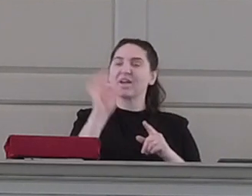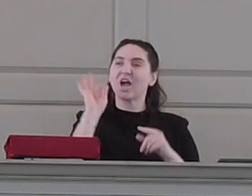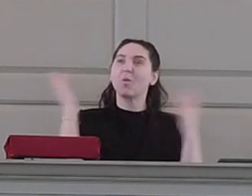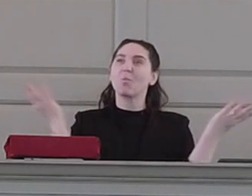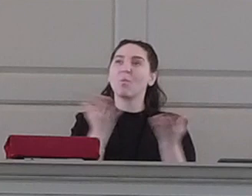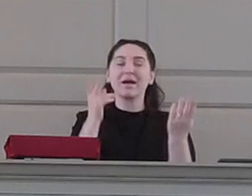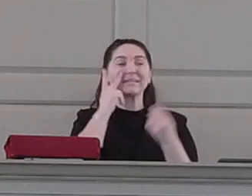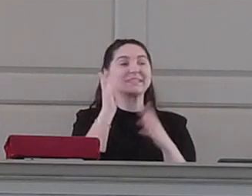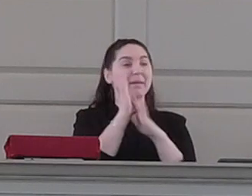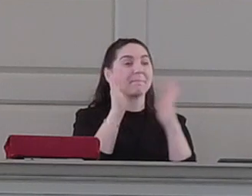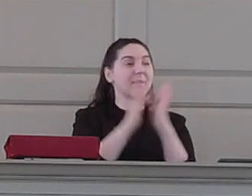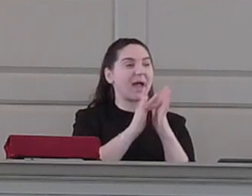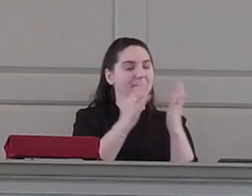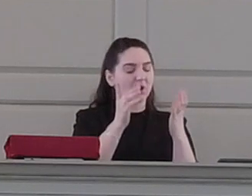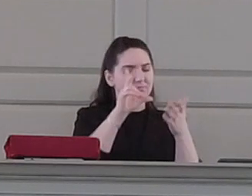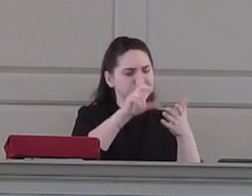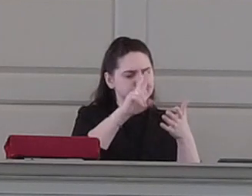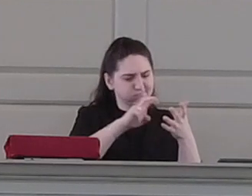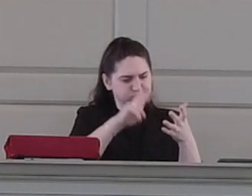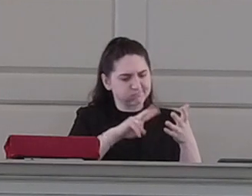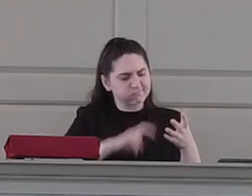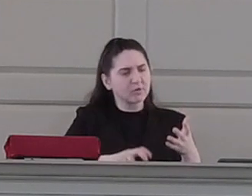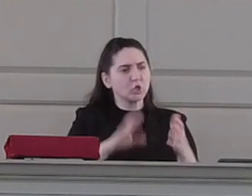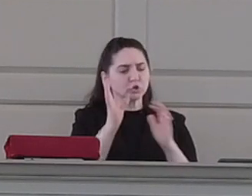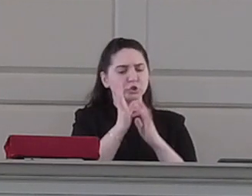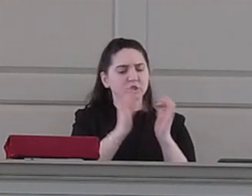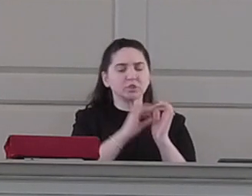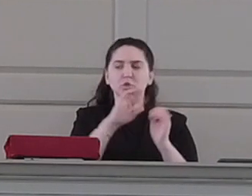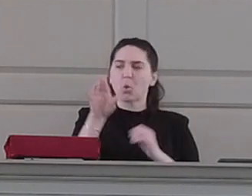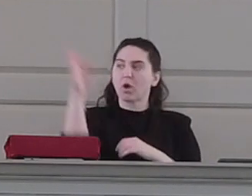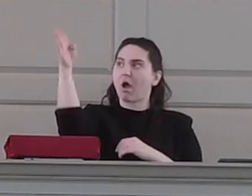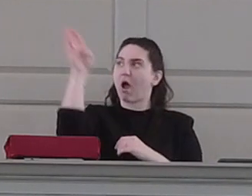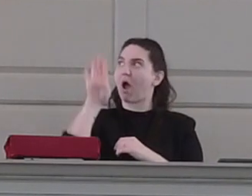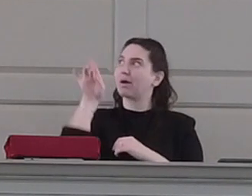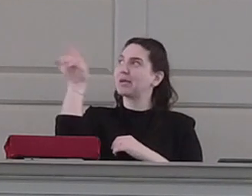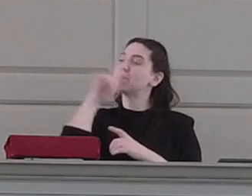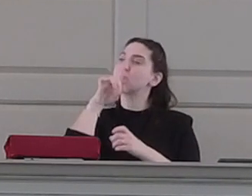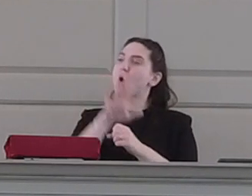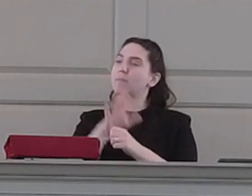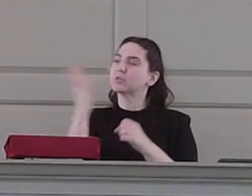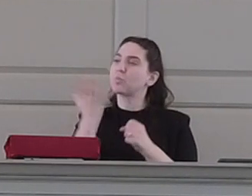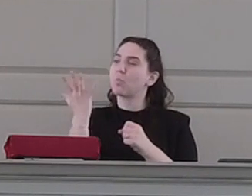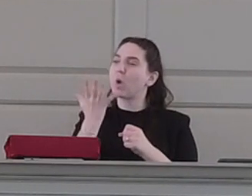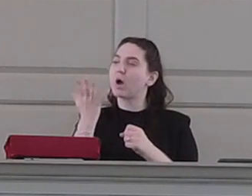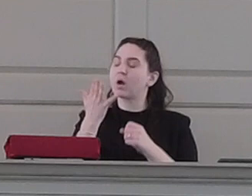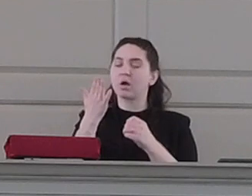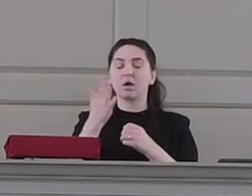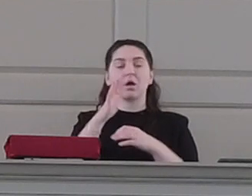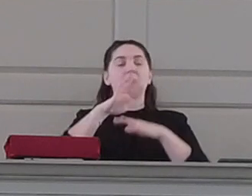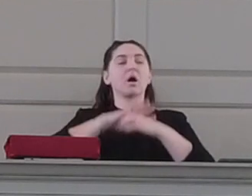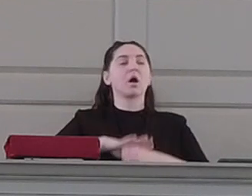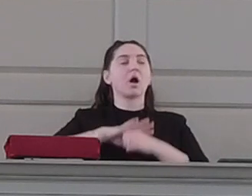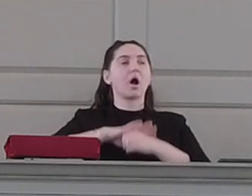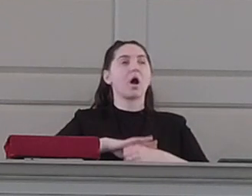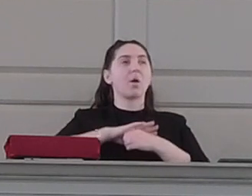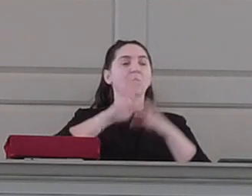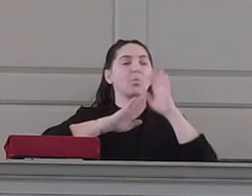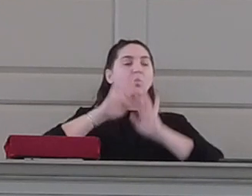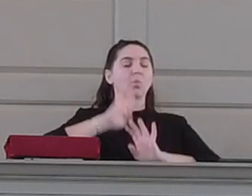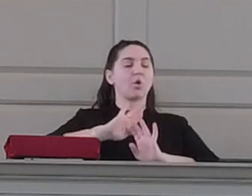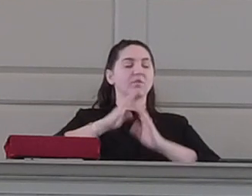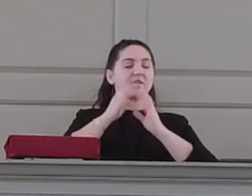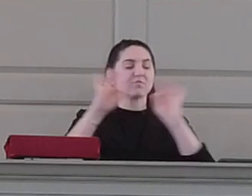passage in the Bible where either Jesus or God promised us a calm, worry-free life once we decided to follow